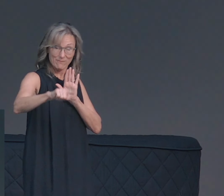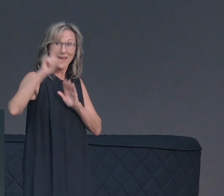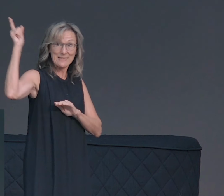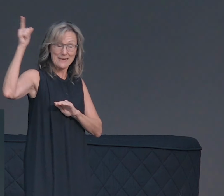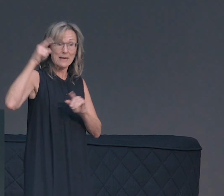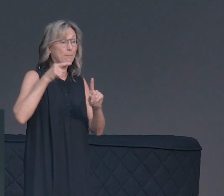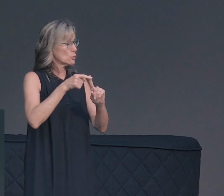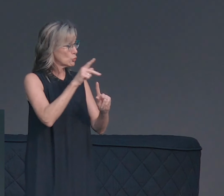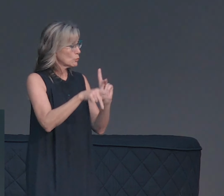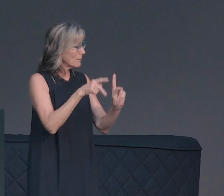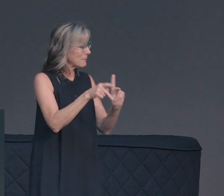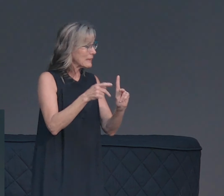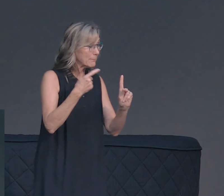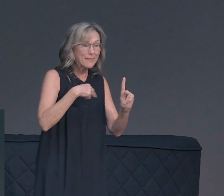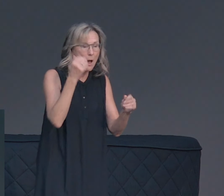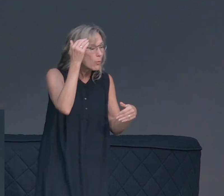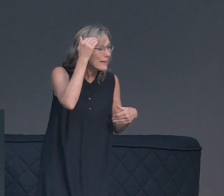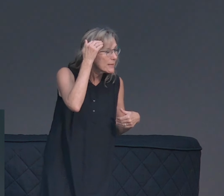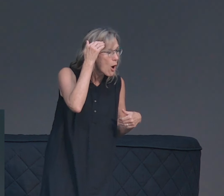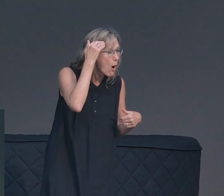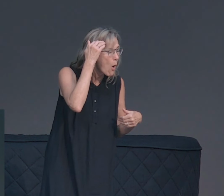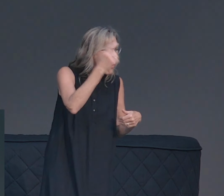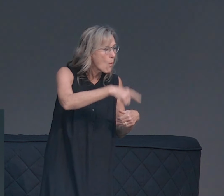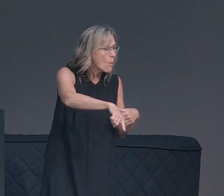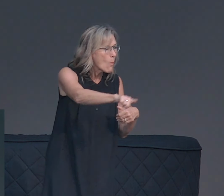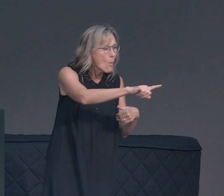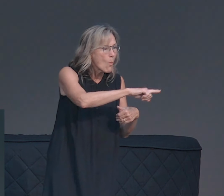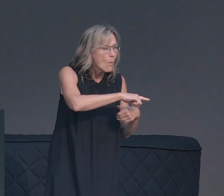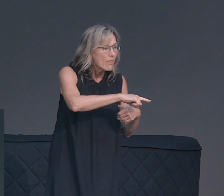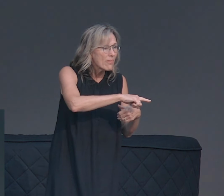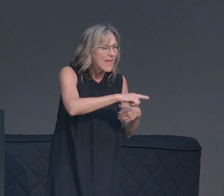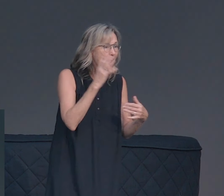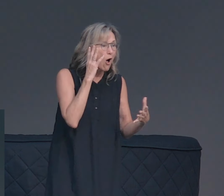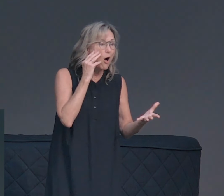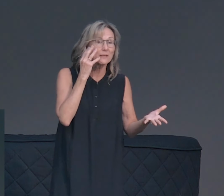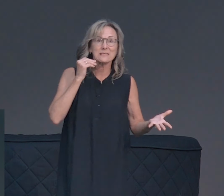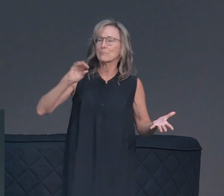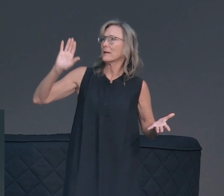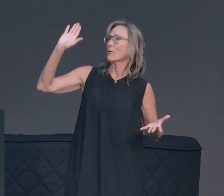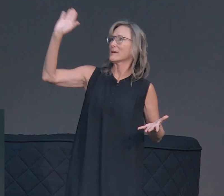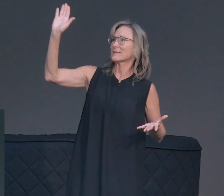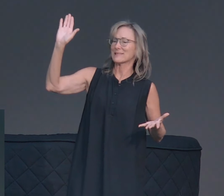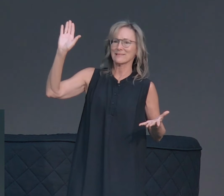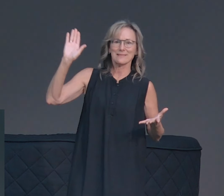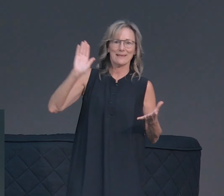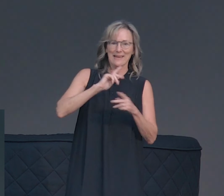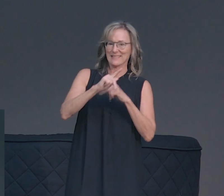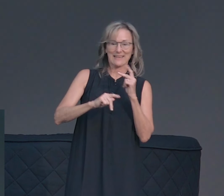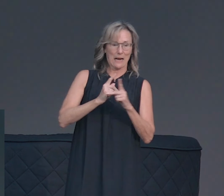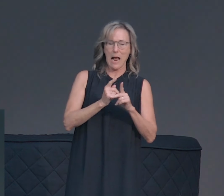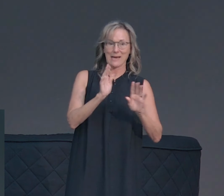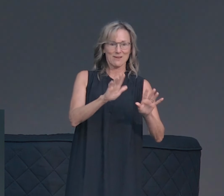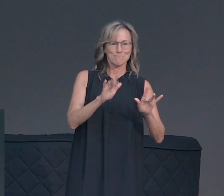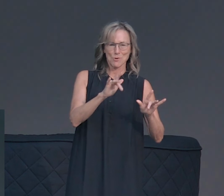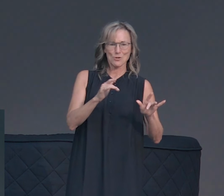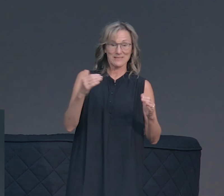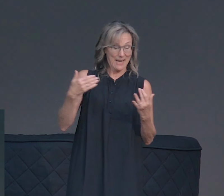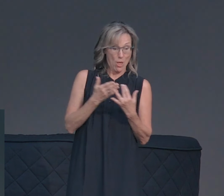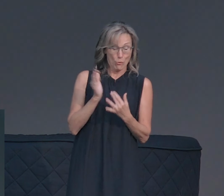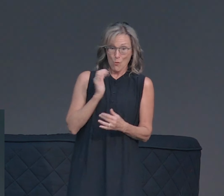to those around us, others experience His kind of mercy. And they see